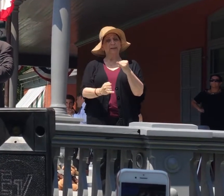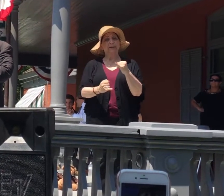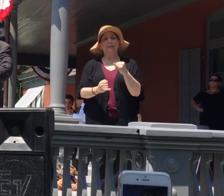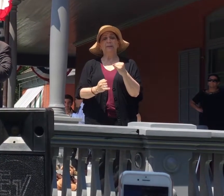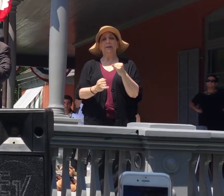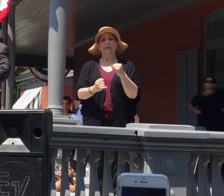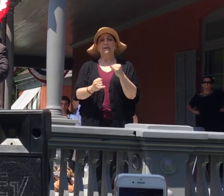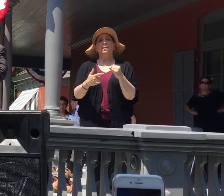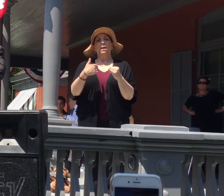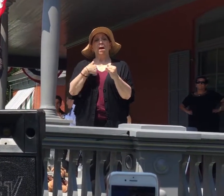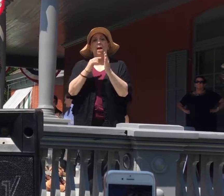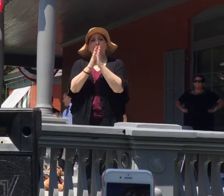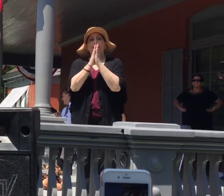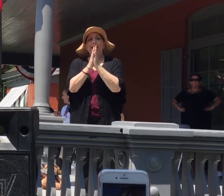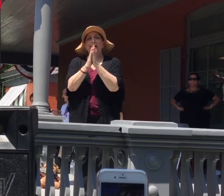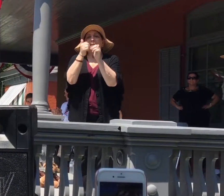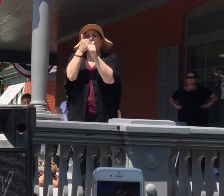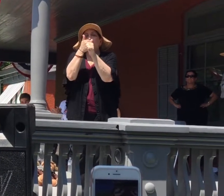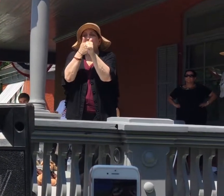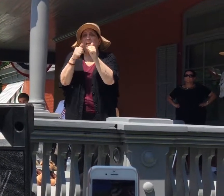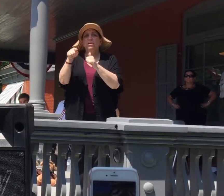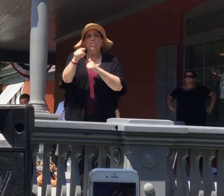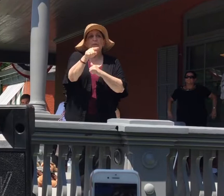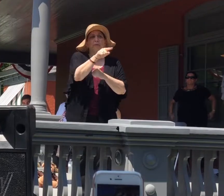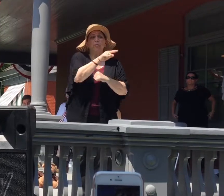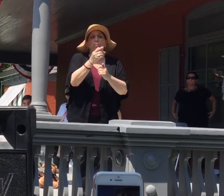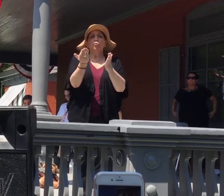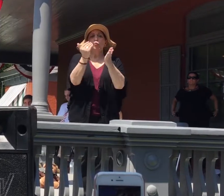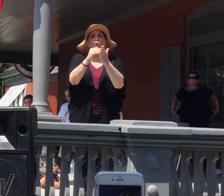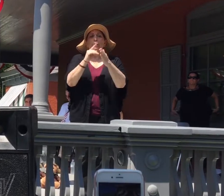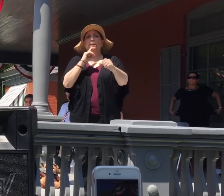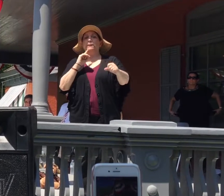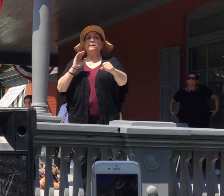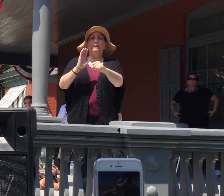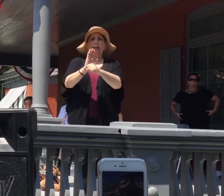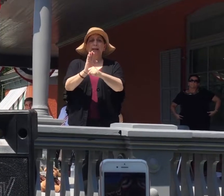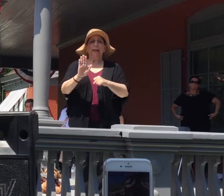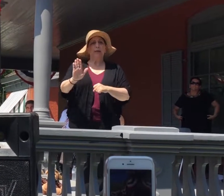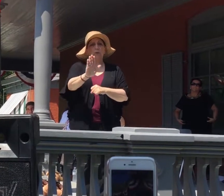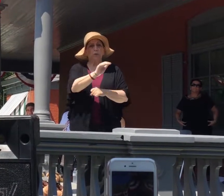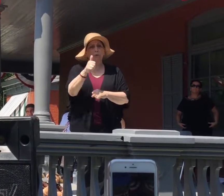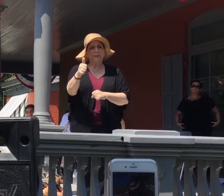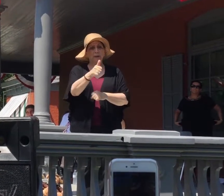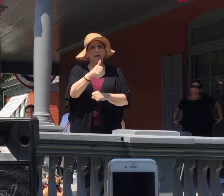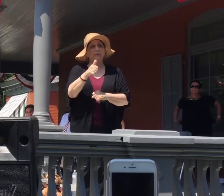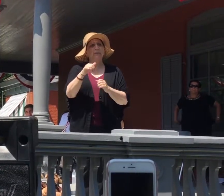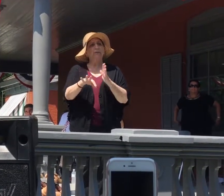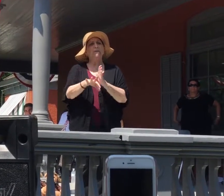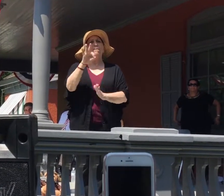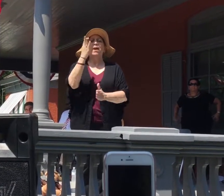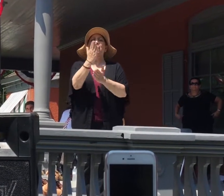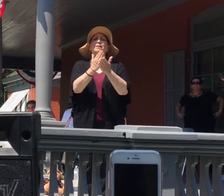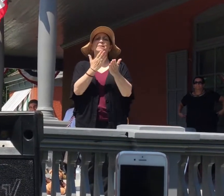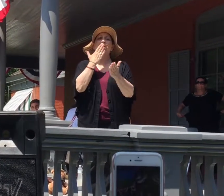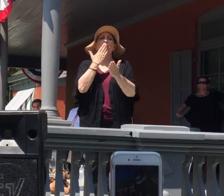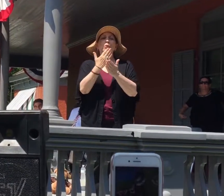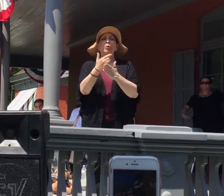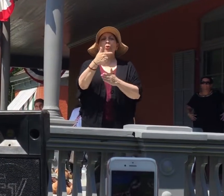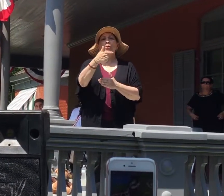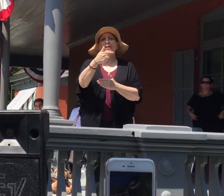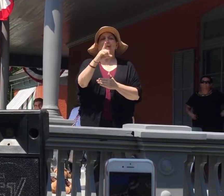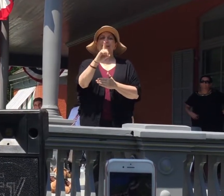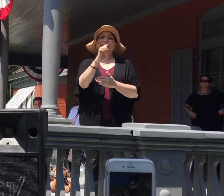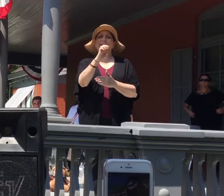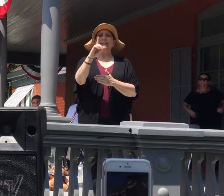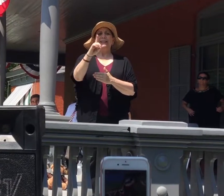Finally, I ask each and every one of you to rededicate yourselves to find some good deed or good